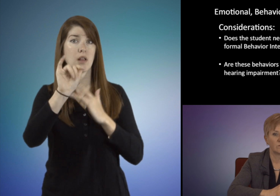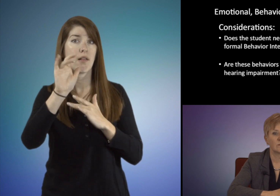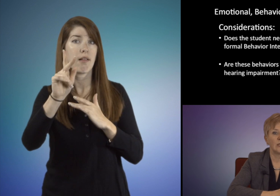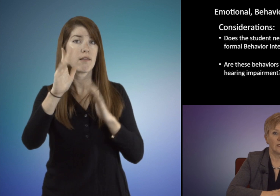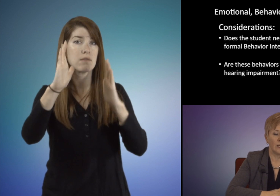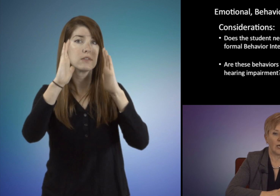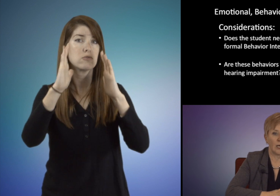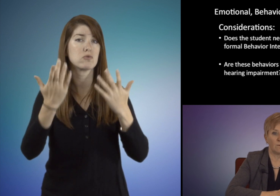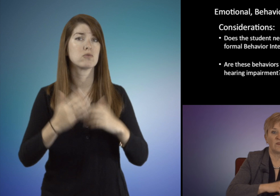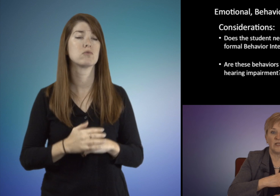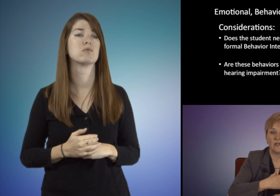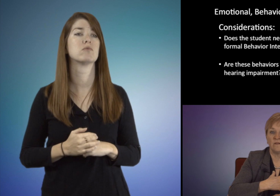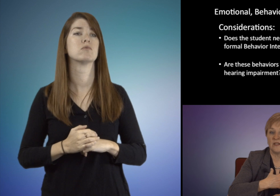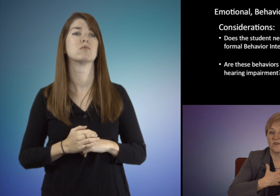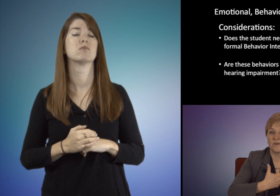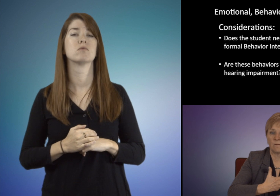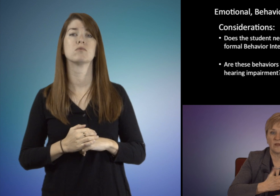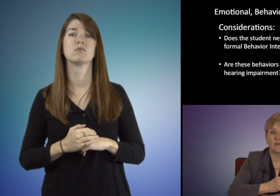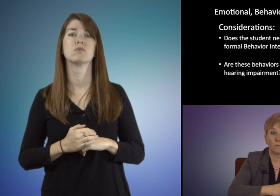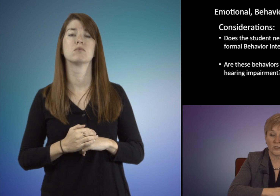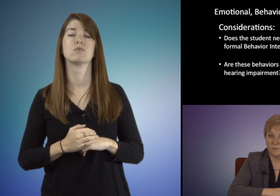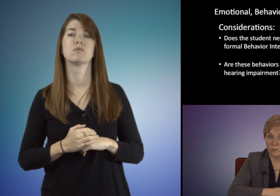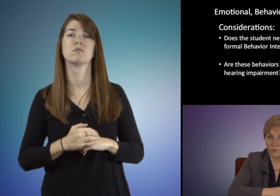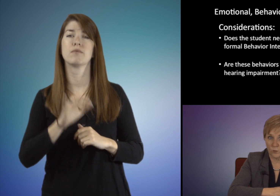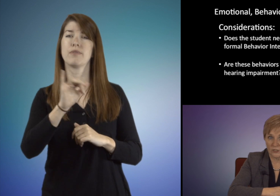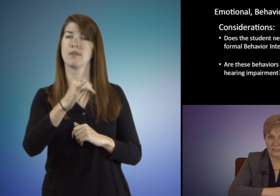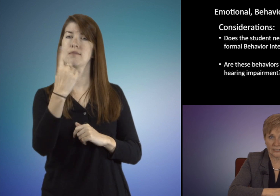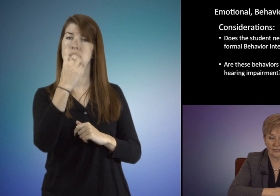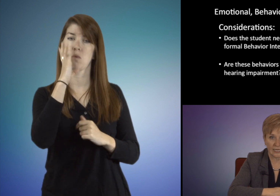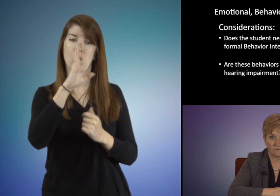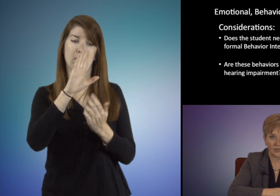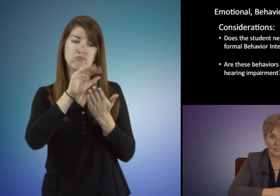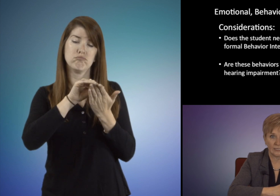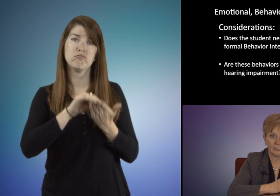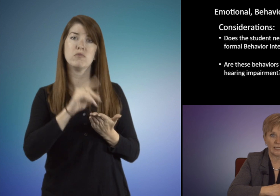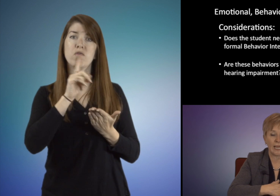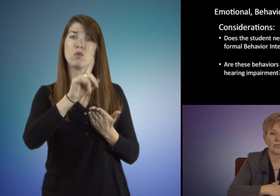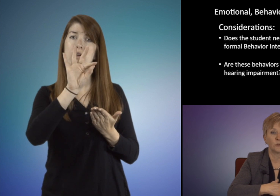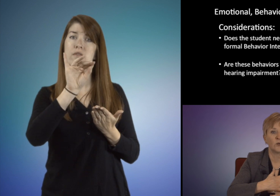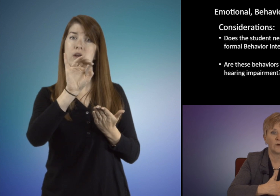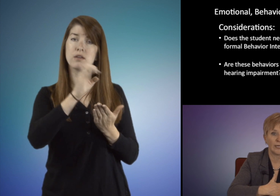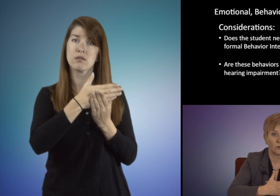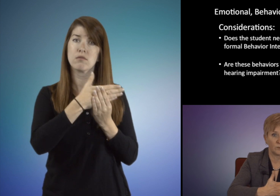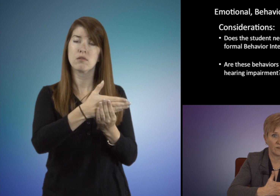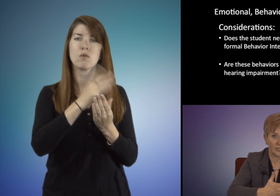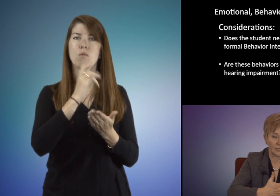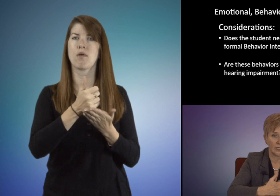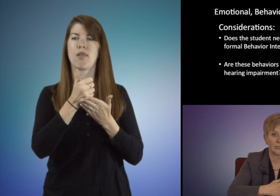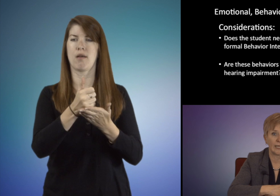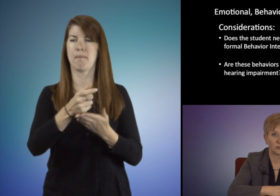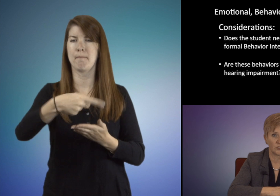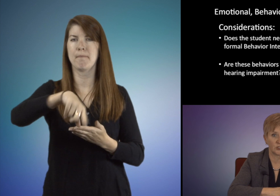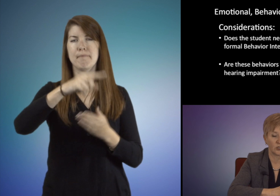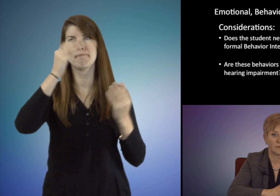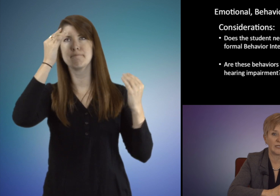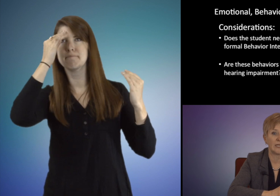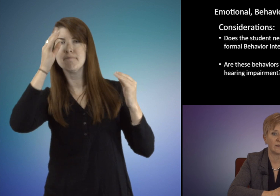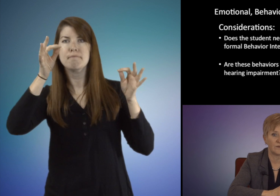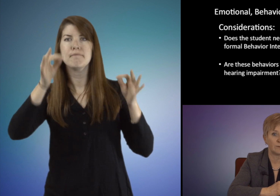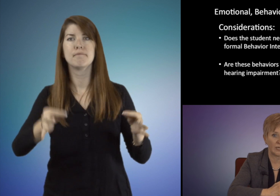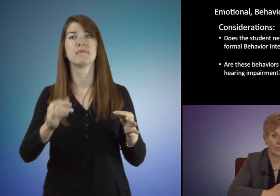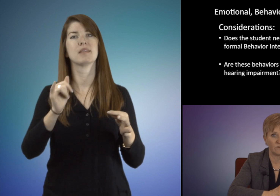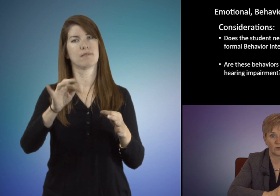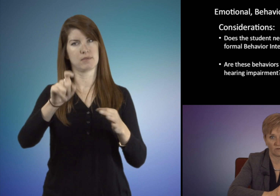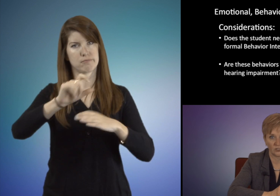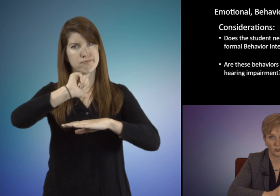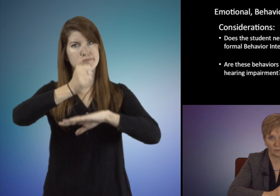attention. This is something that will be reported in the FIE and will help then later determine if